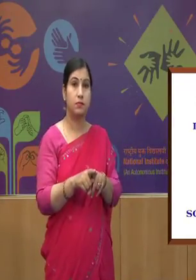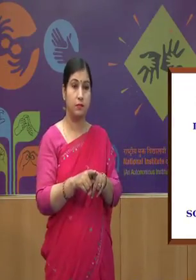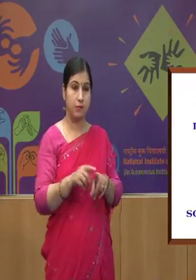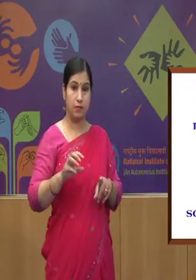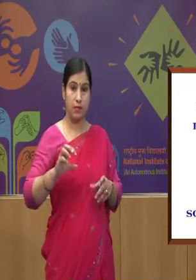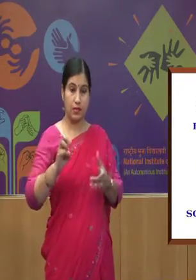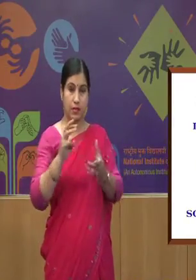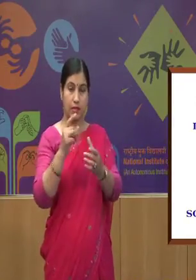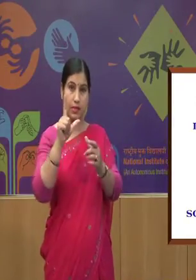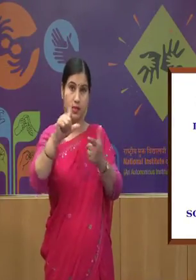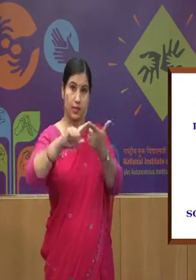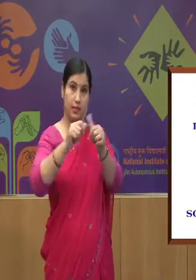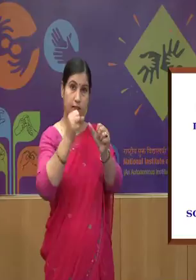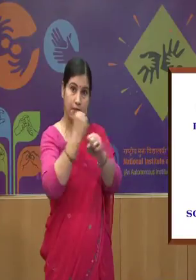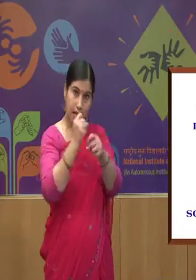of Nations.